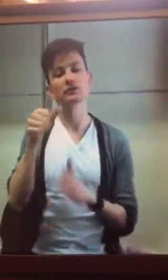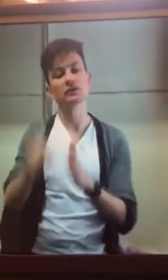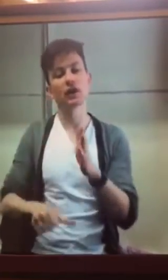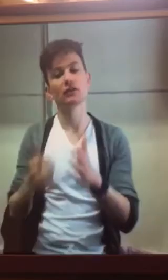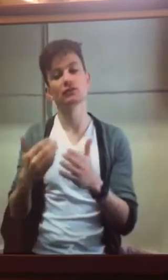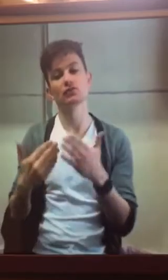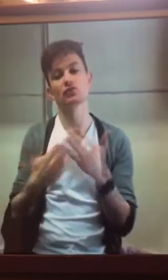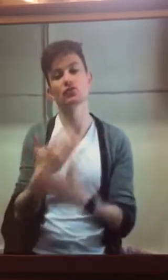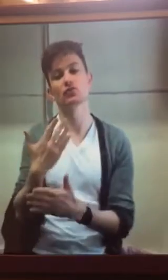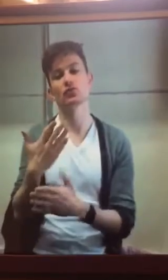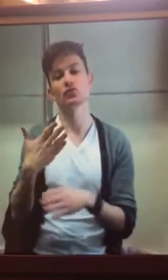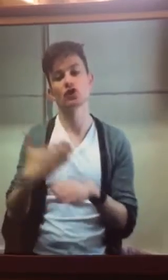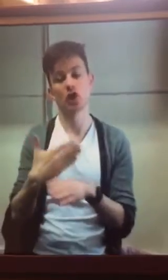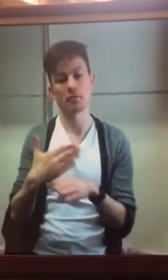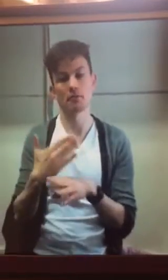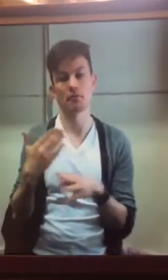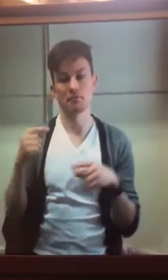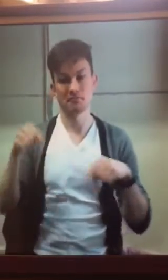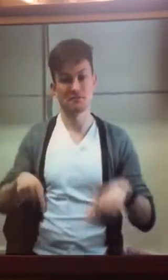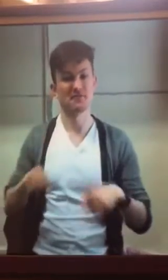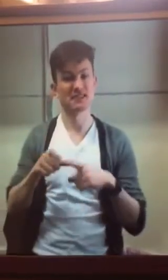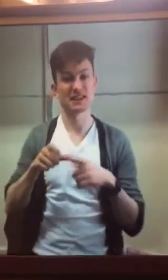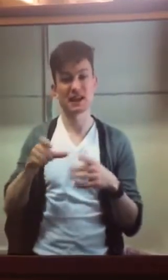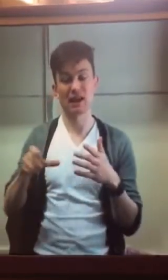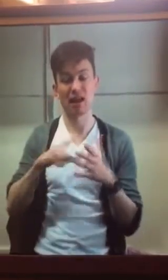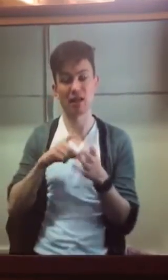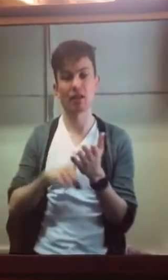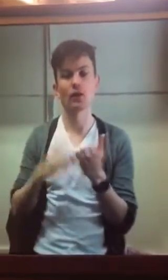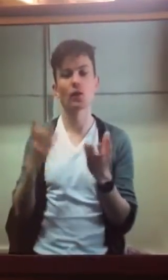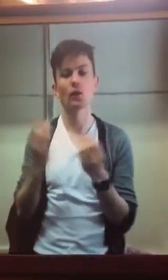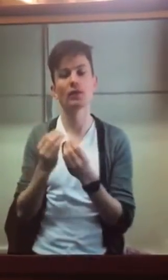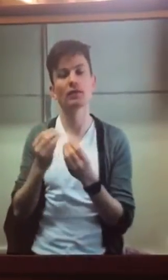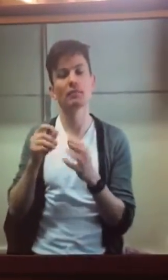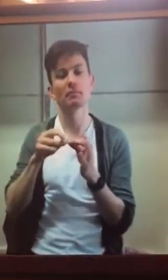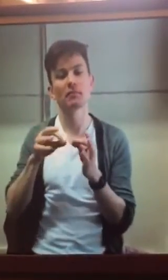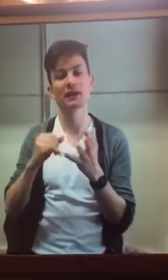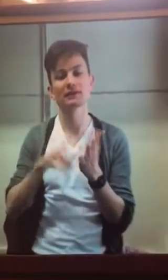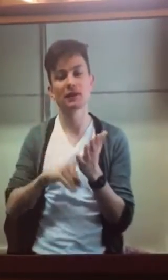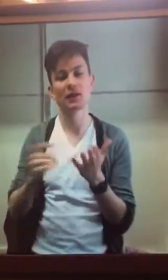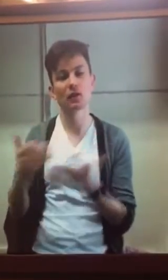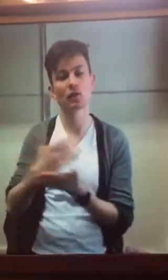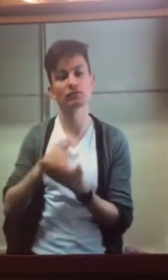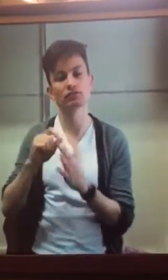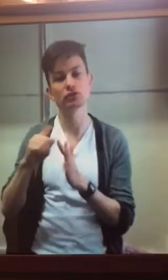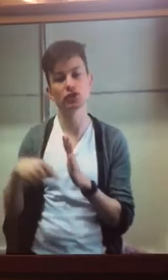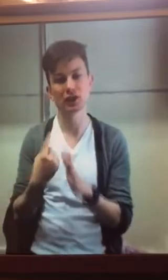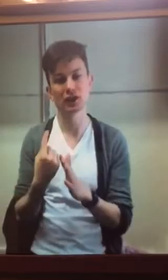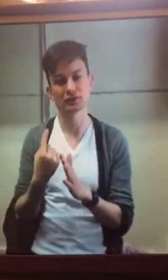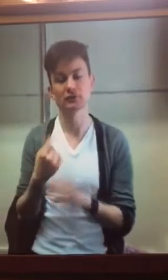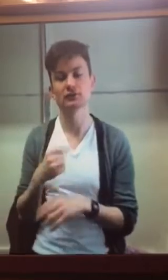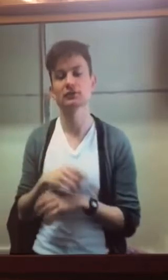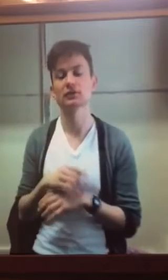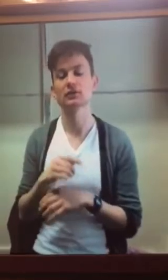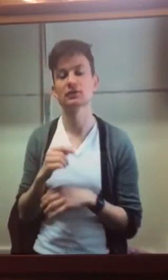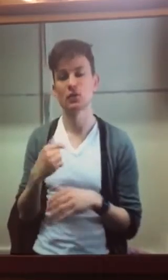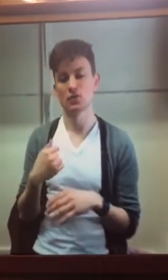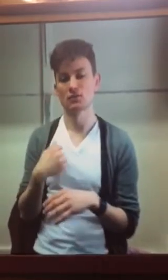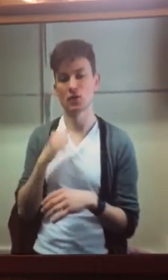So when that's finished, I'll be starting my new job here at DCAL. And we'll be working within the BSL